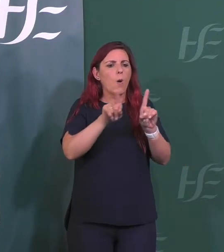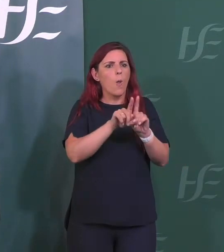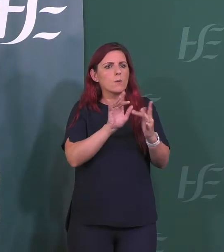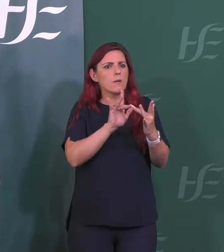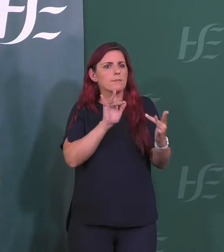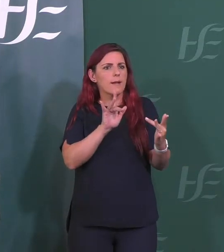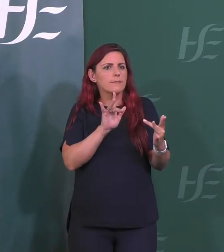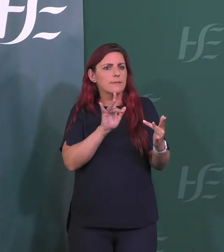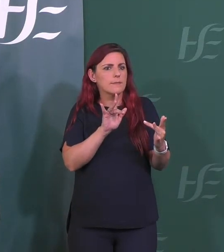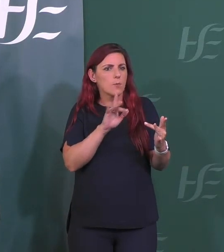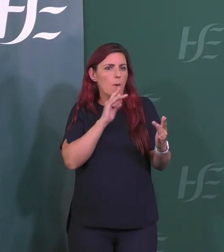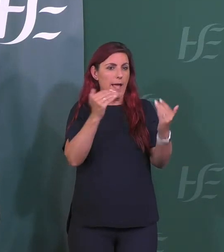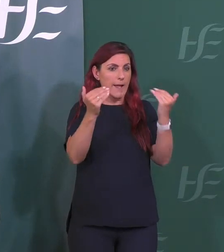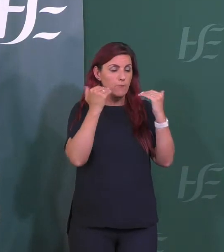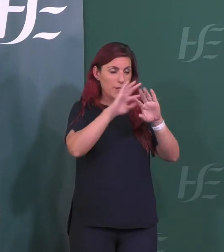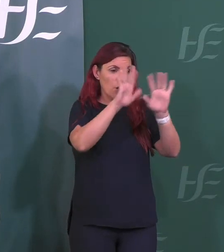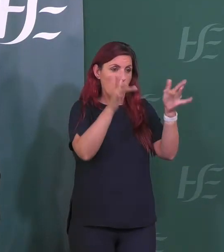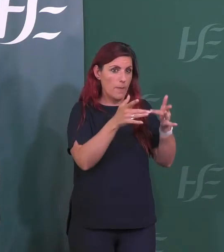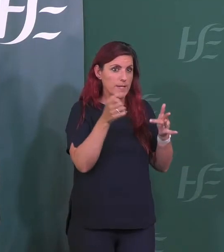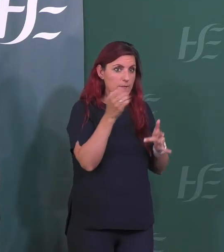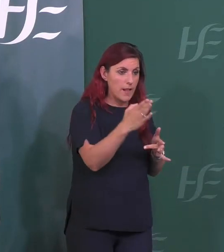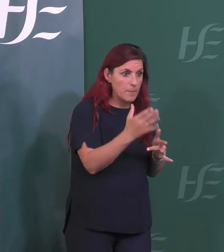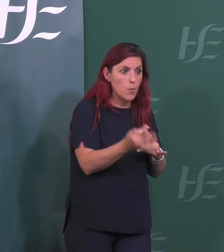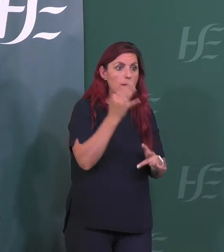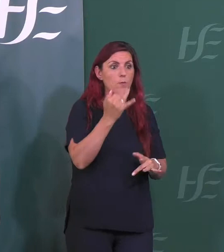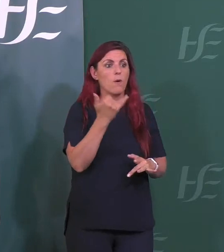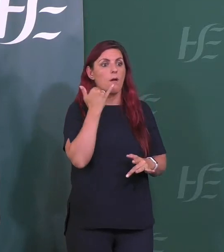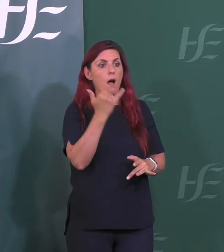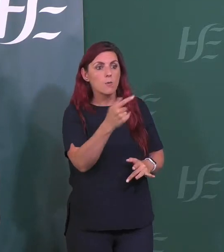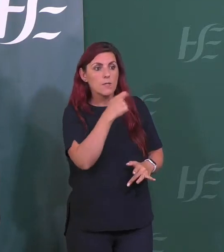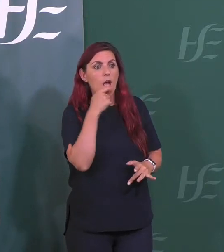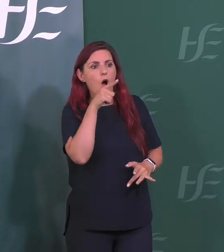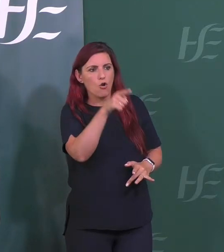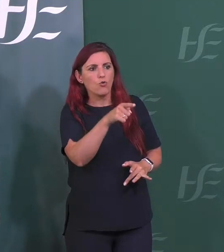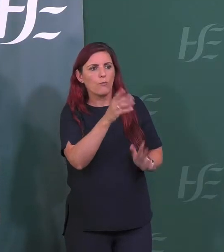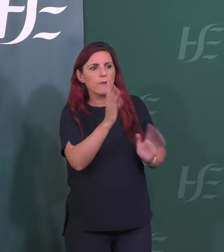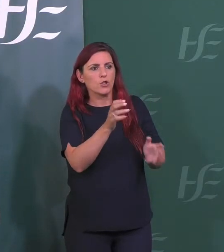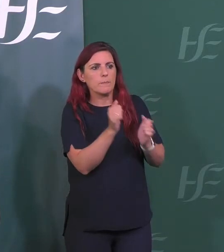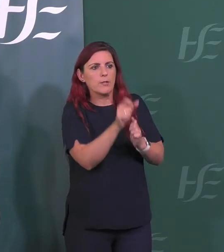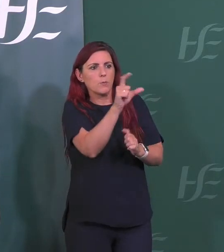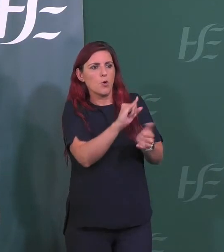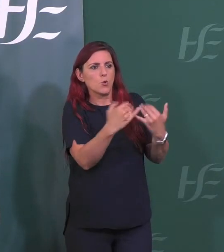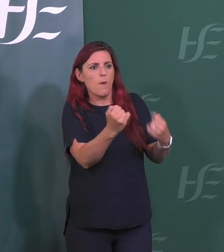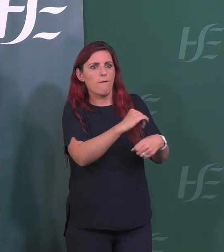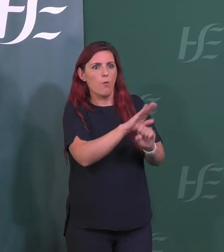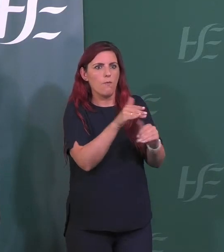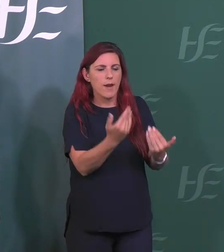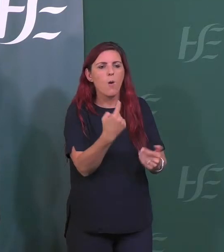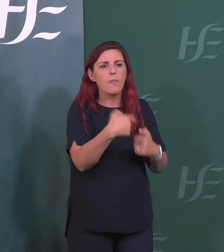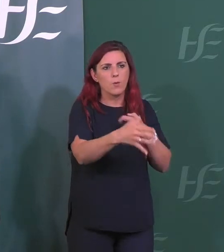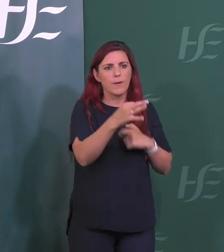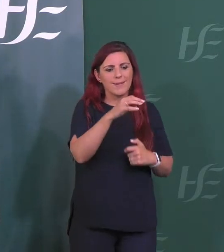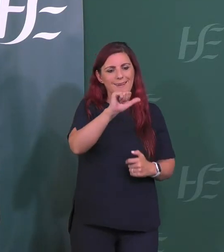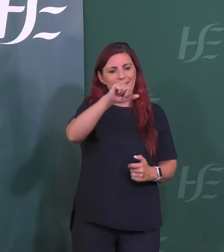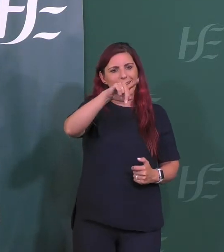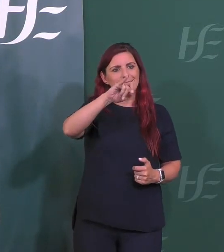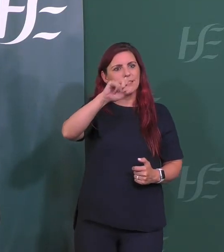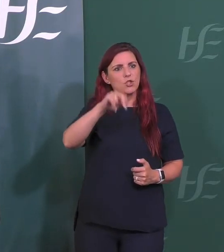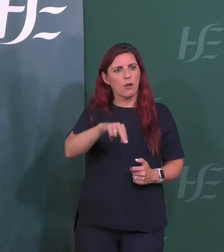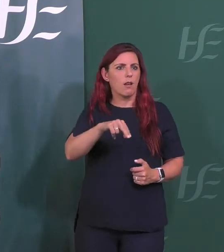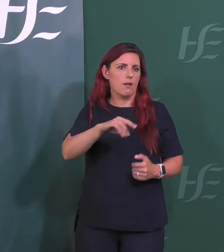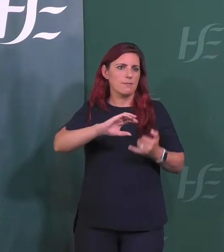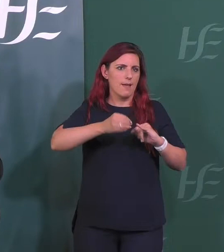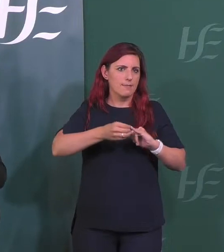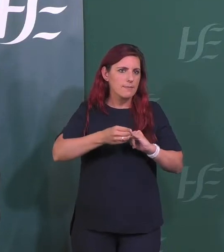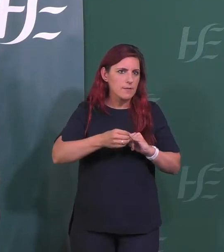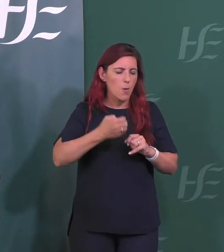people should we be deploying antigen testing. Looking at the numbers, the trajectory of that, likely at some stage towards the end of